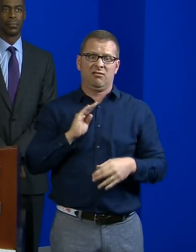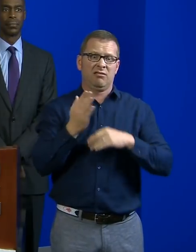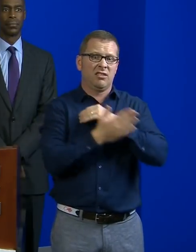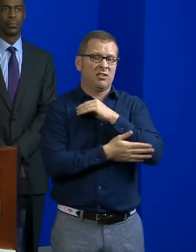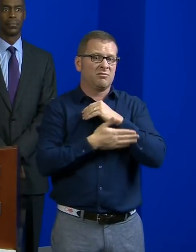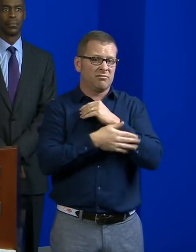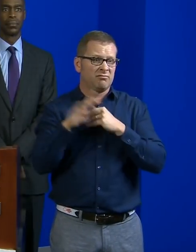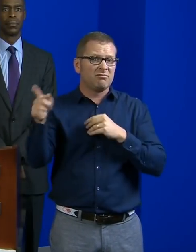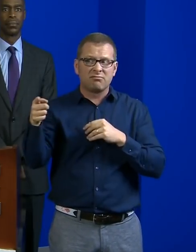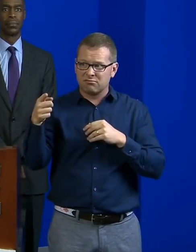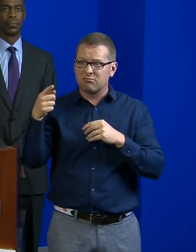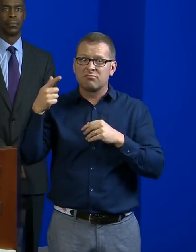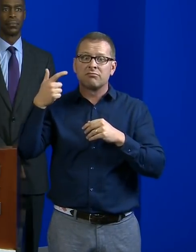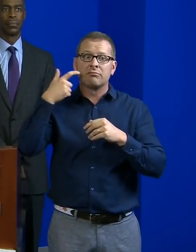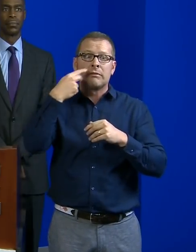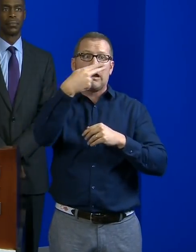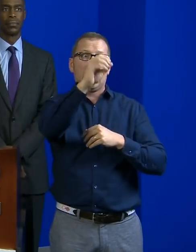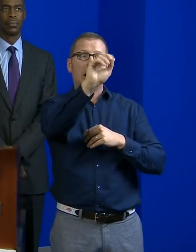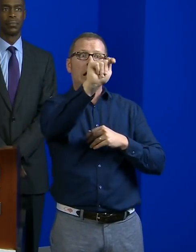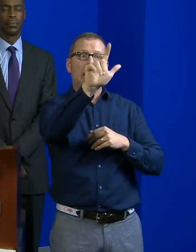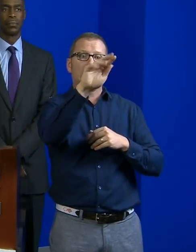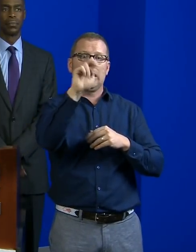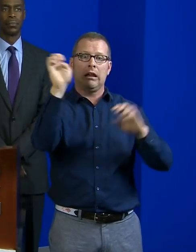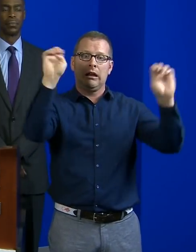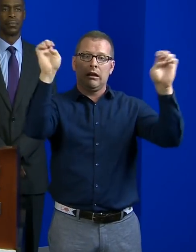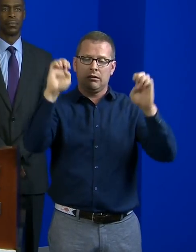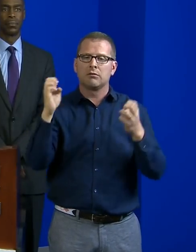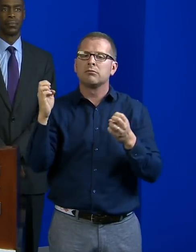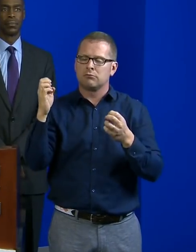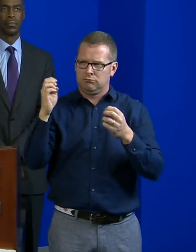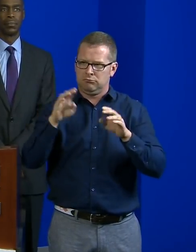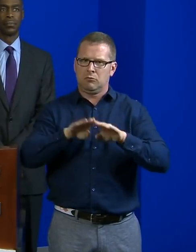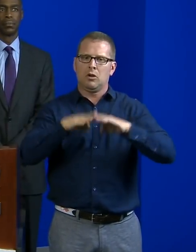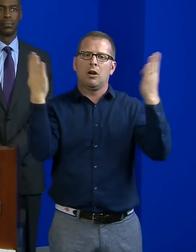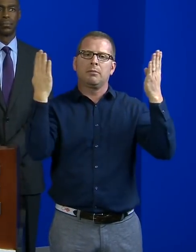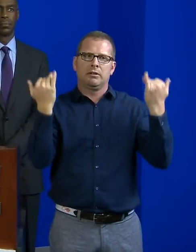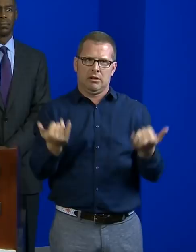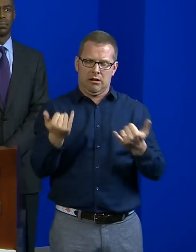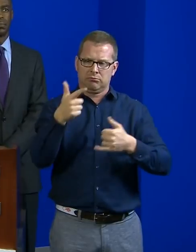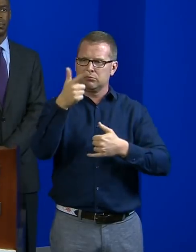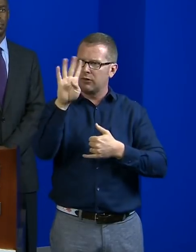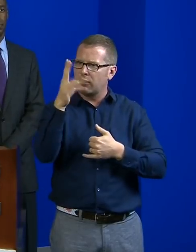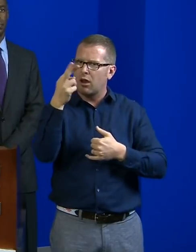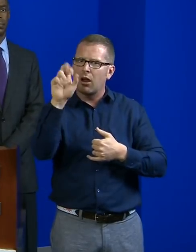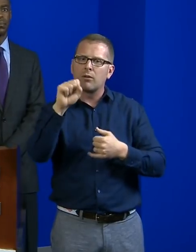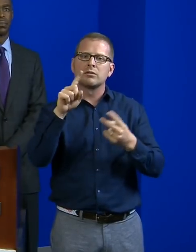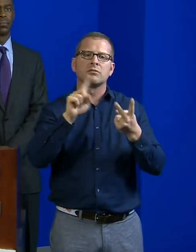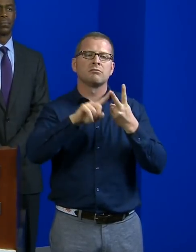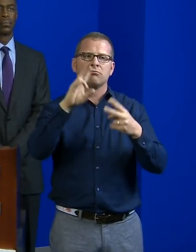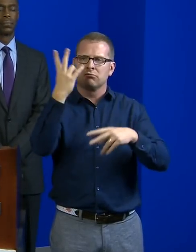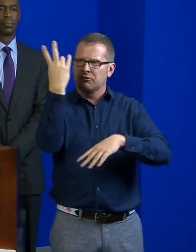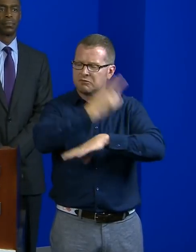days a week to answer resident inquiries. Call 311 if you're in Broward or